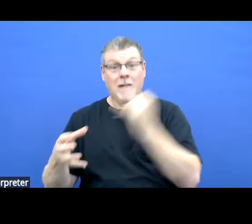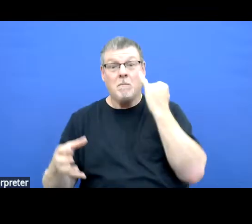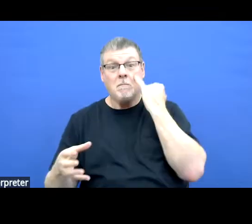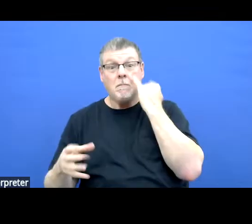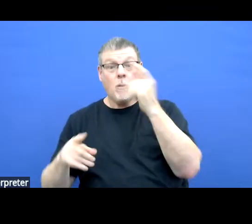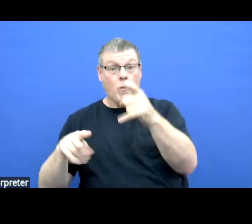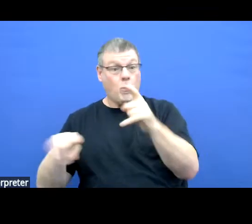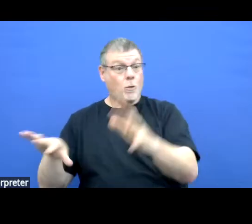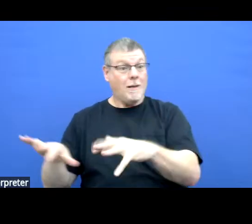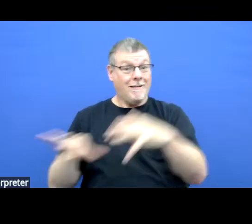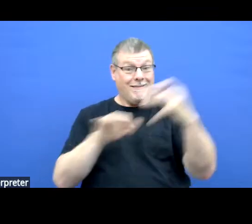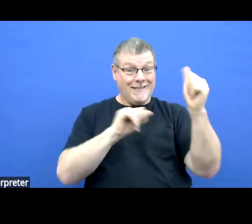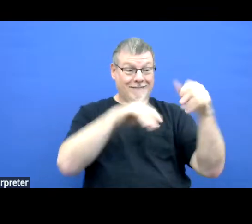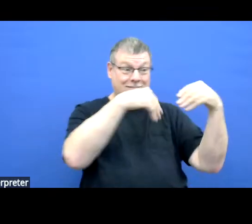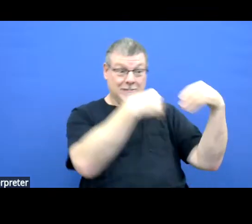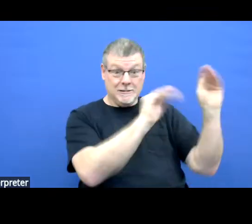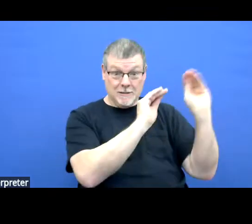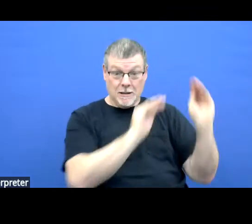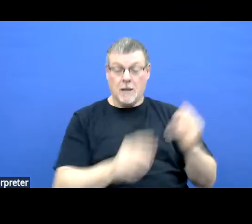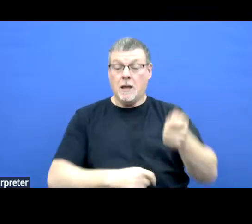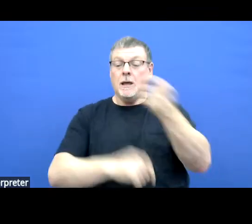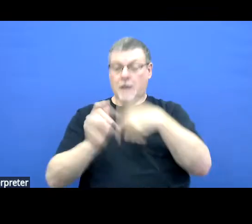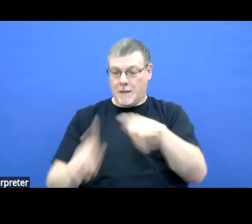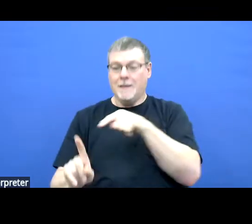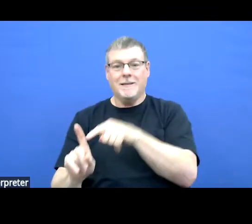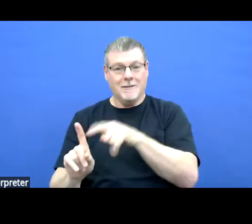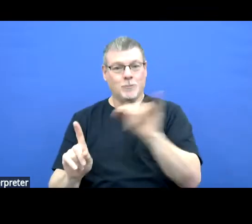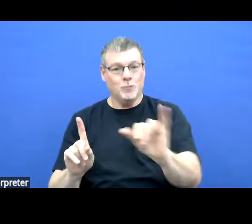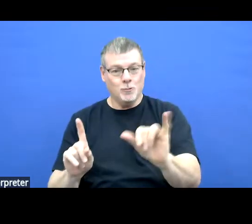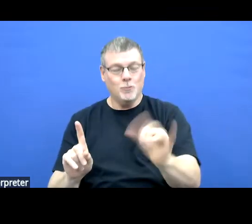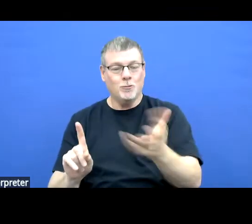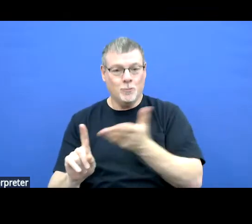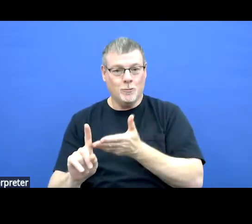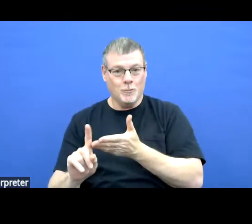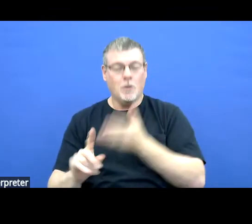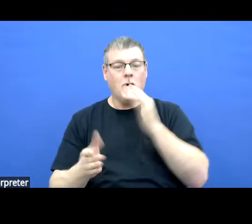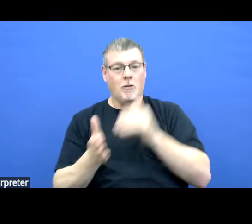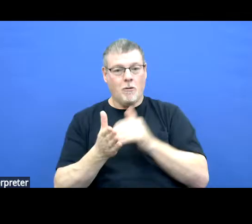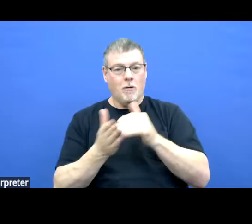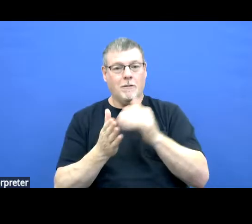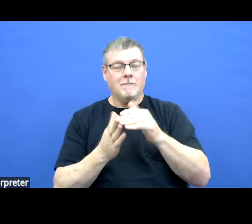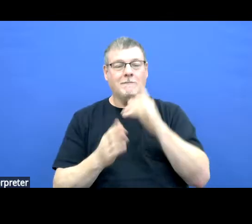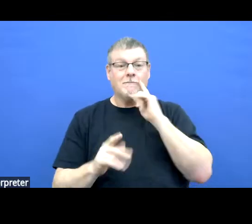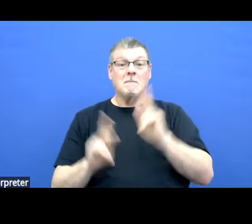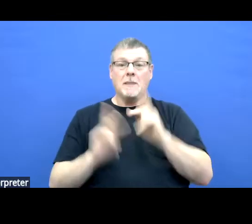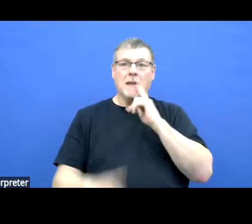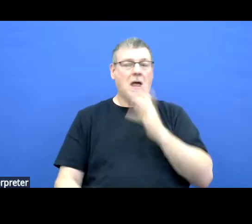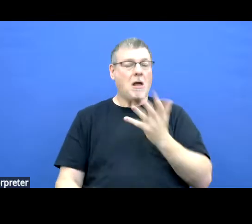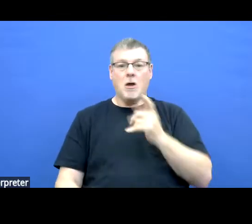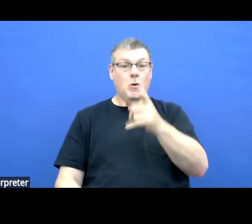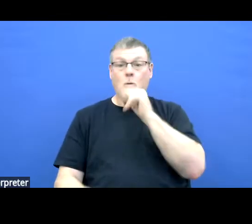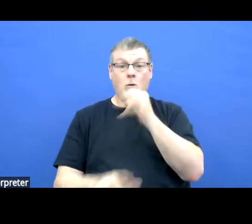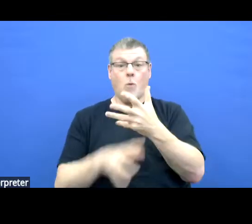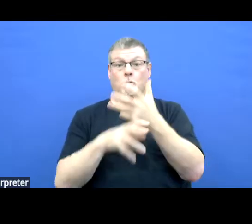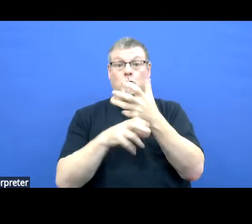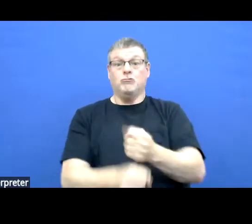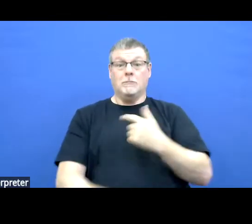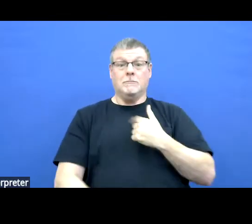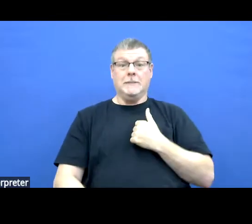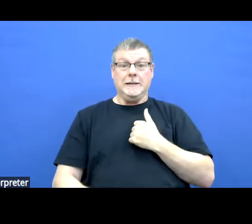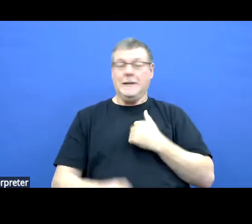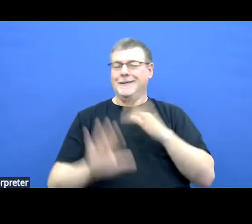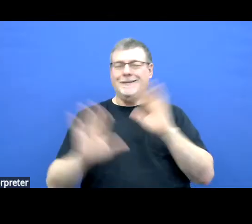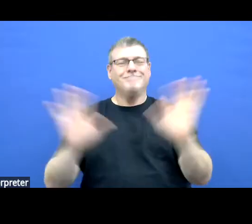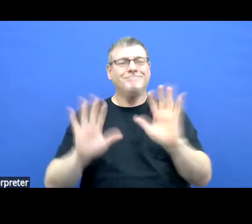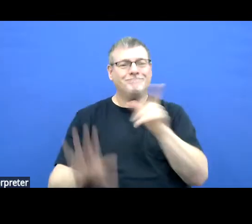else takes over, it affects them as well. So that's why we often put it, there's some people who say, well, you don't trust me, as it's not